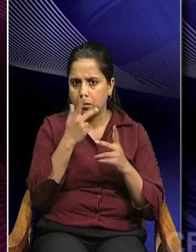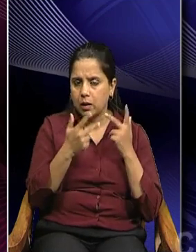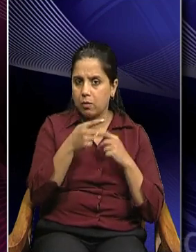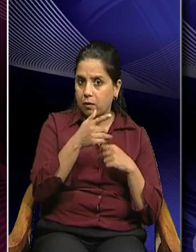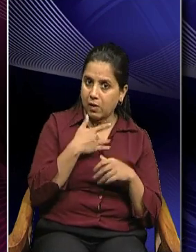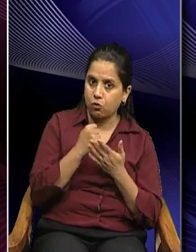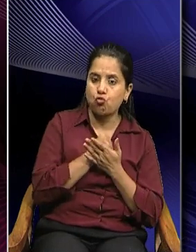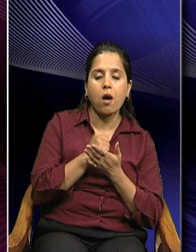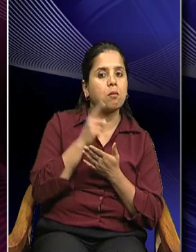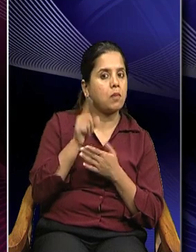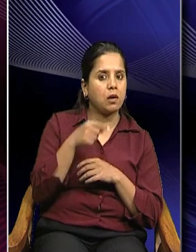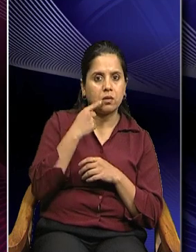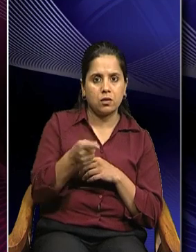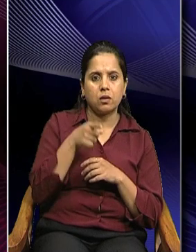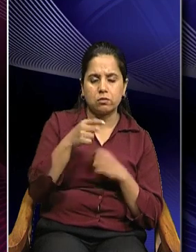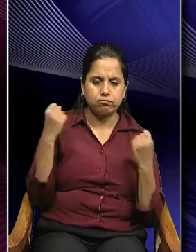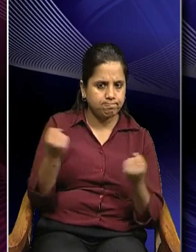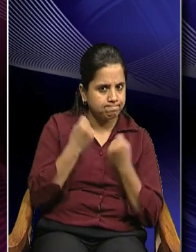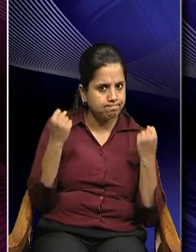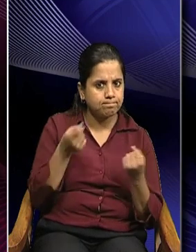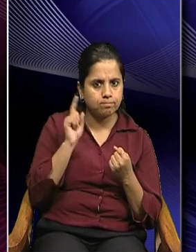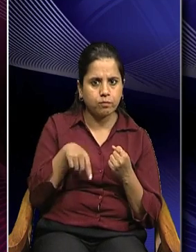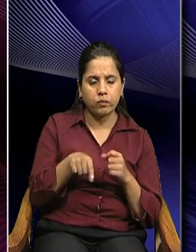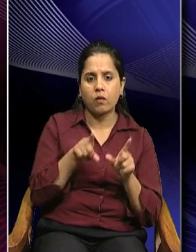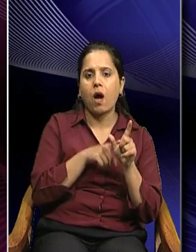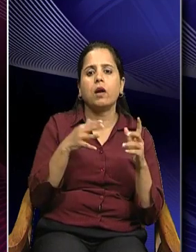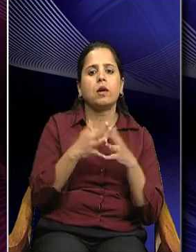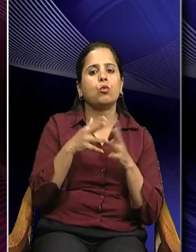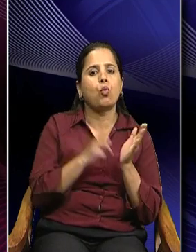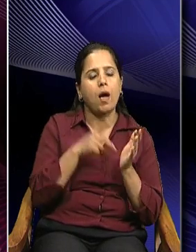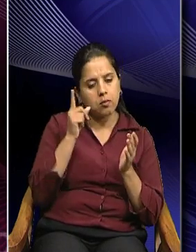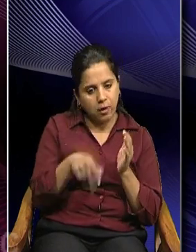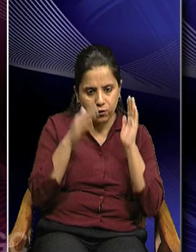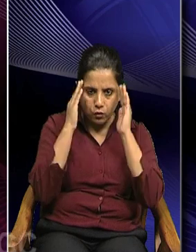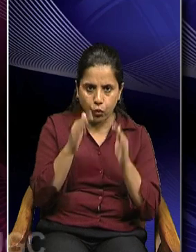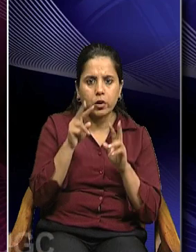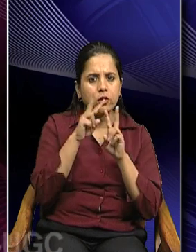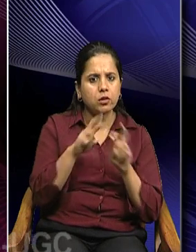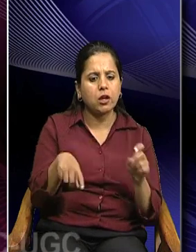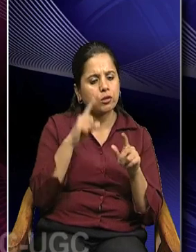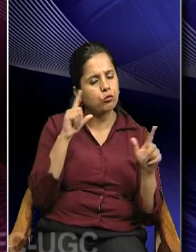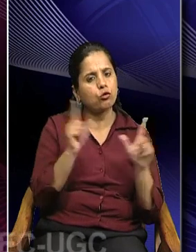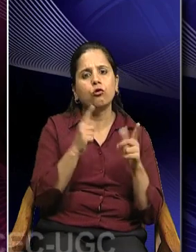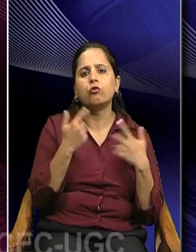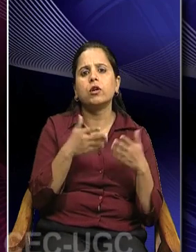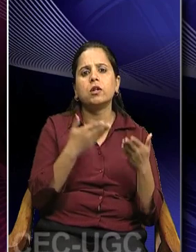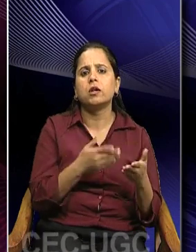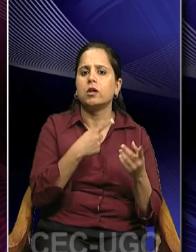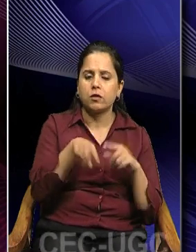they should actually put their efforts on YWN, because the researchers have proved that yes, they are